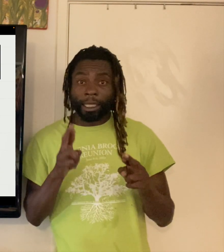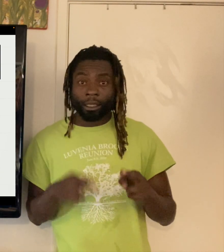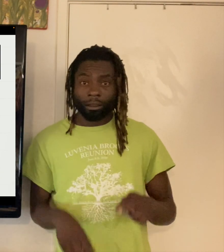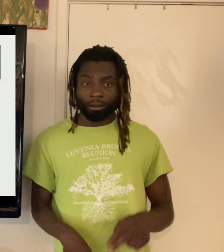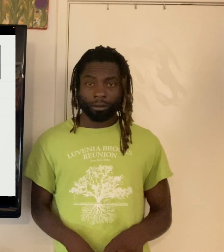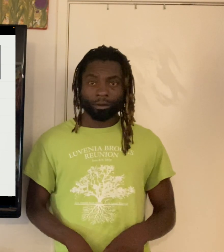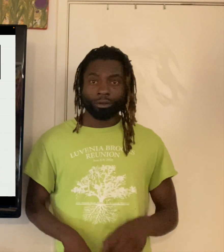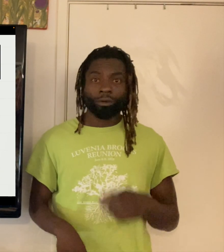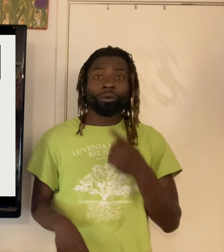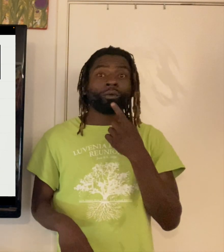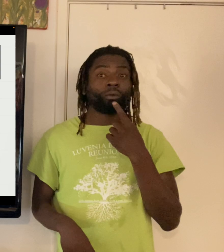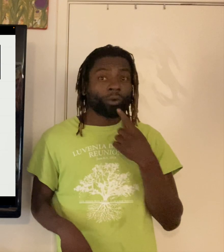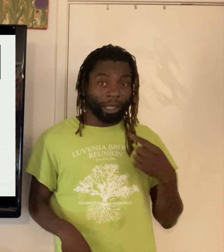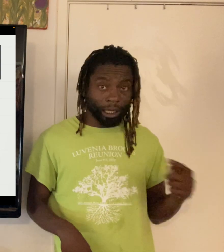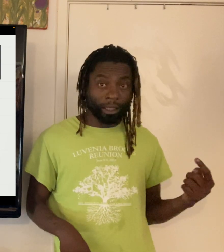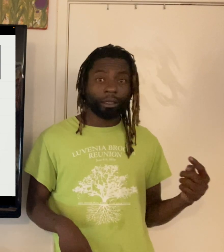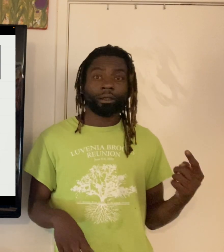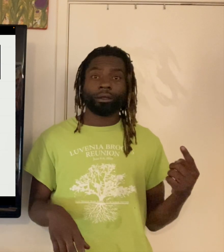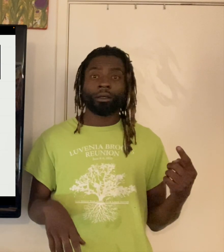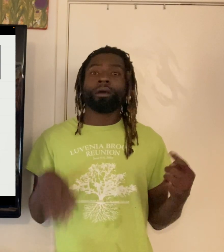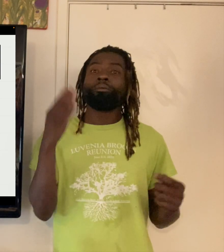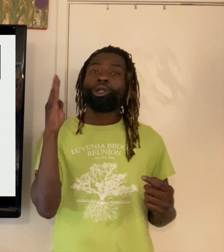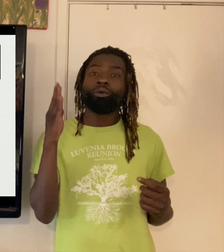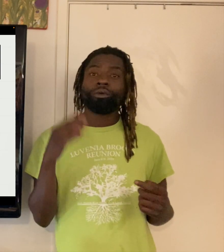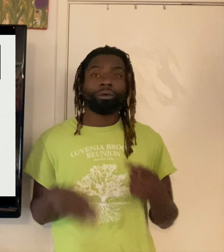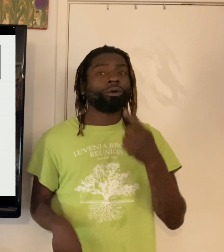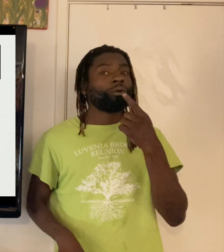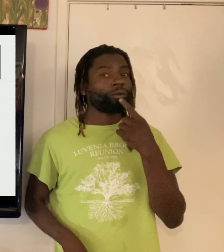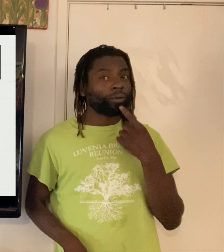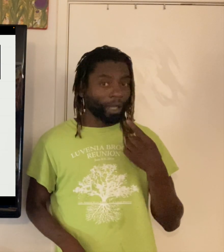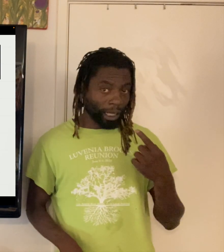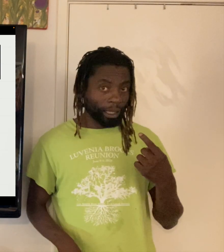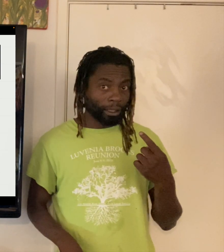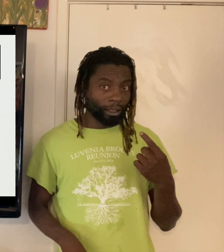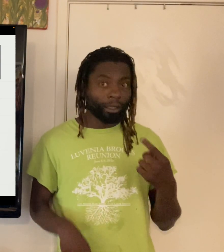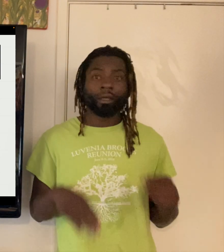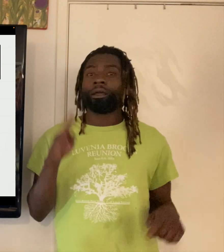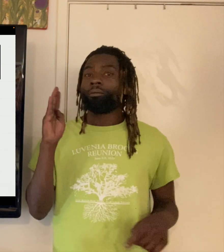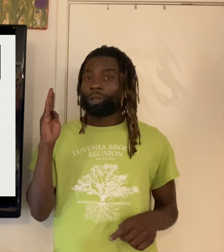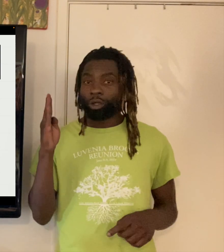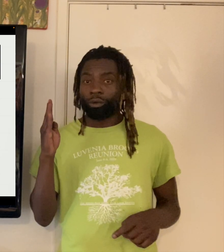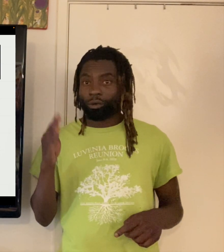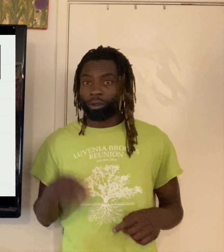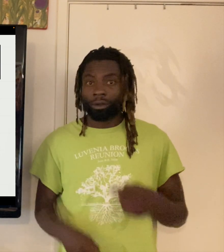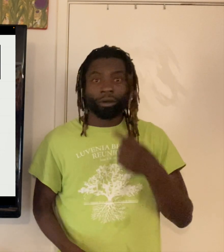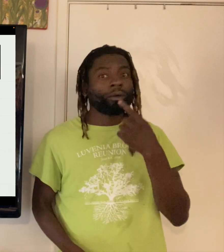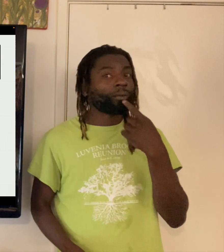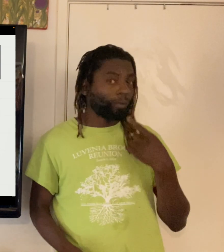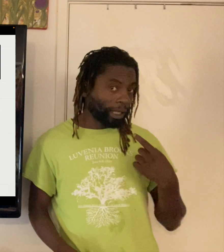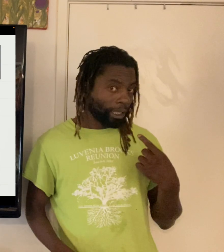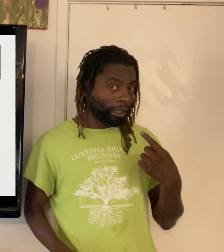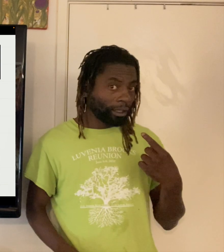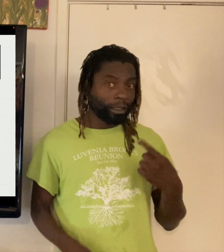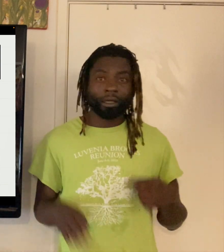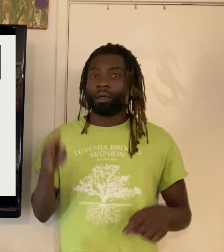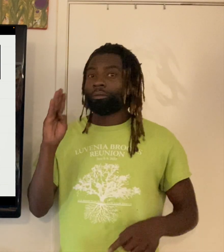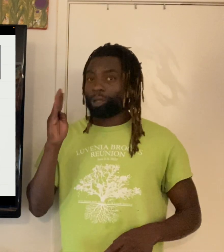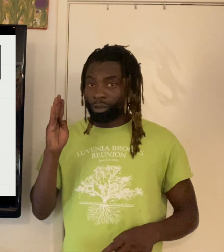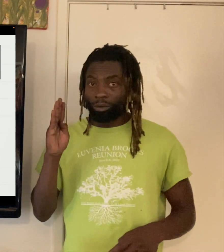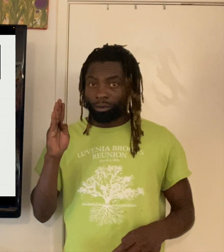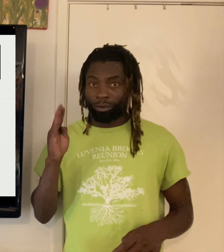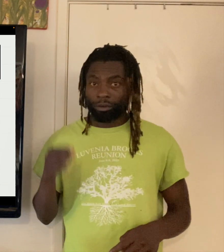Ready? Okay, go. Red, blue. Red, blue.